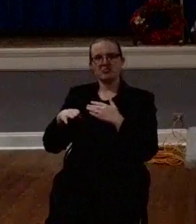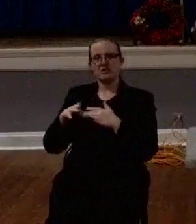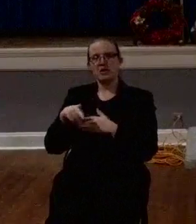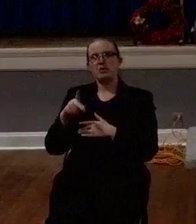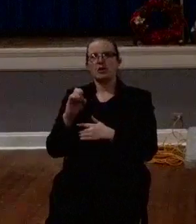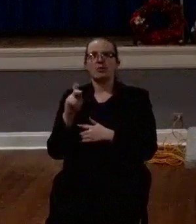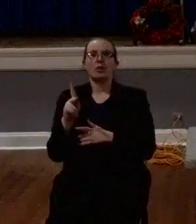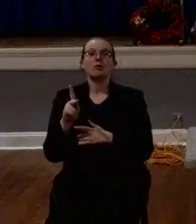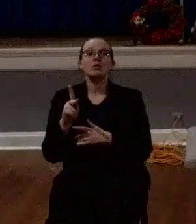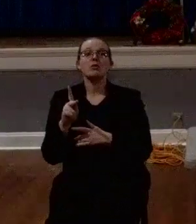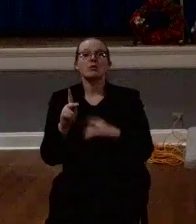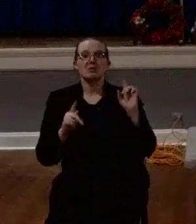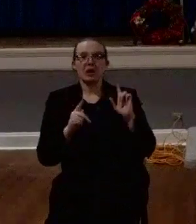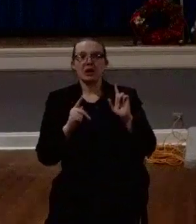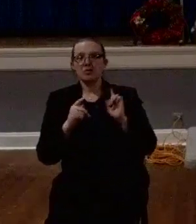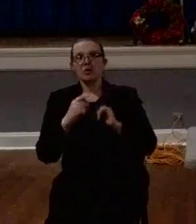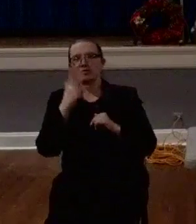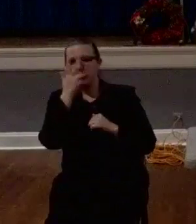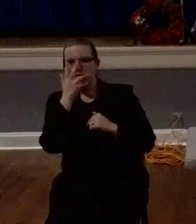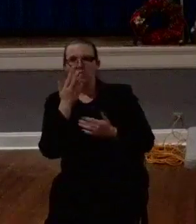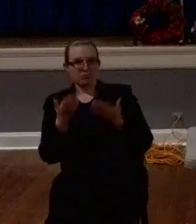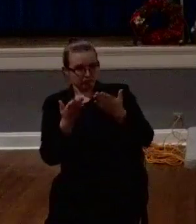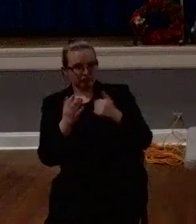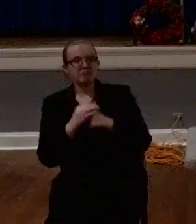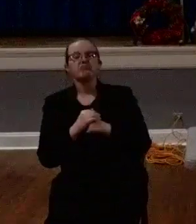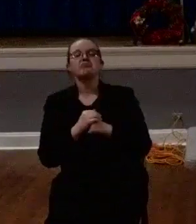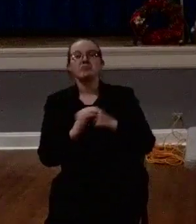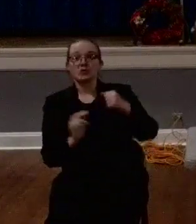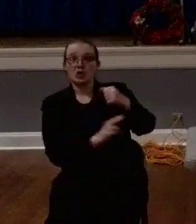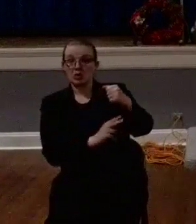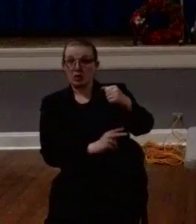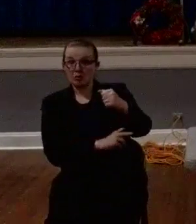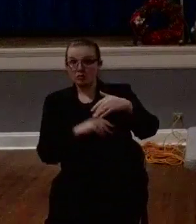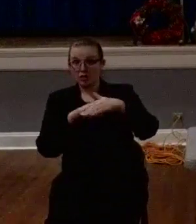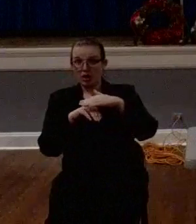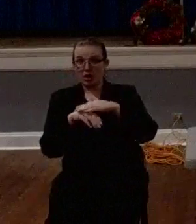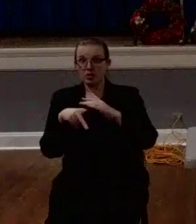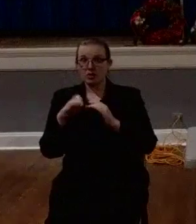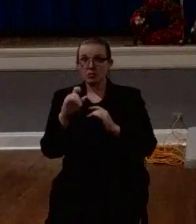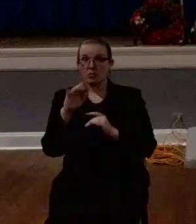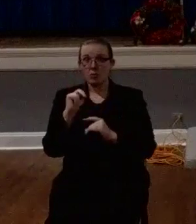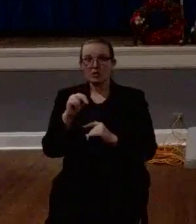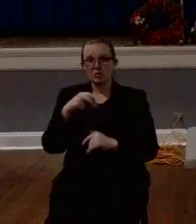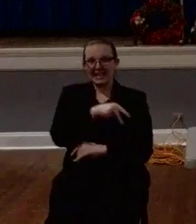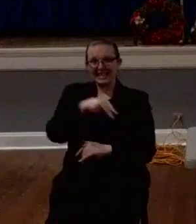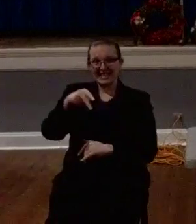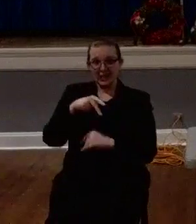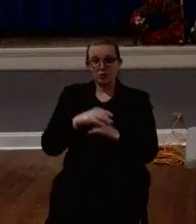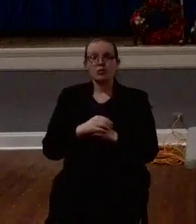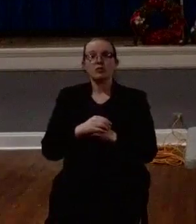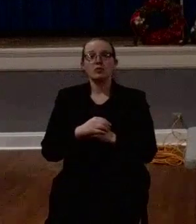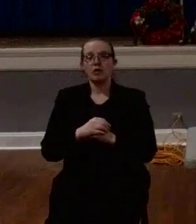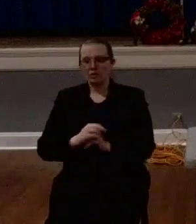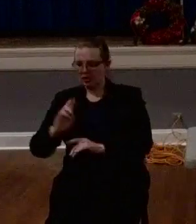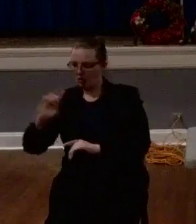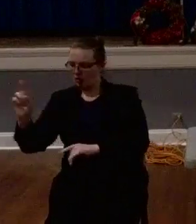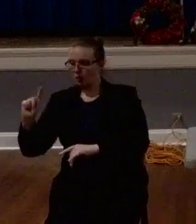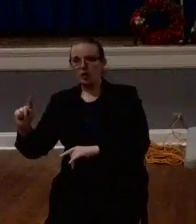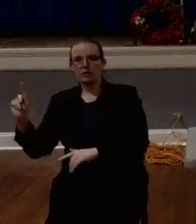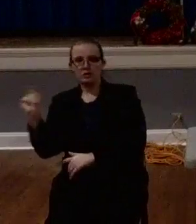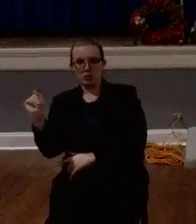And this is a rendering of what that might look like. The bridge access point is a set of stairs on the left. To the far right is